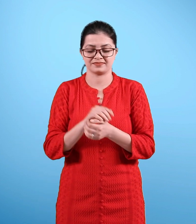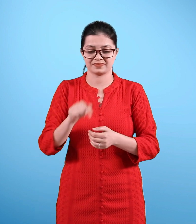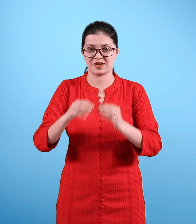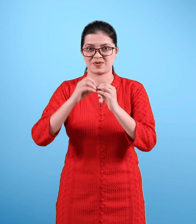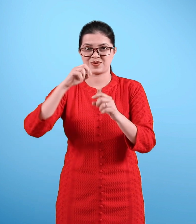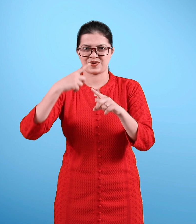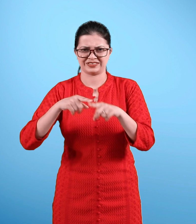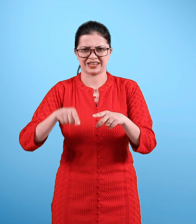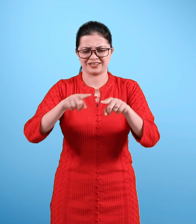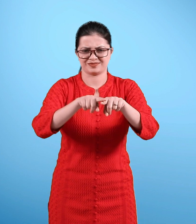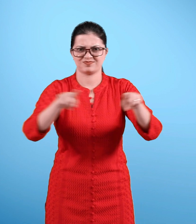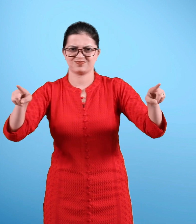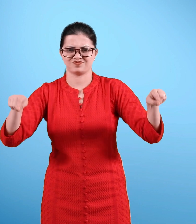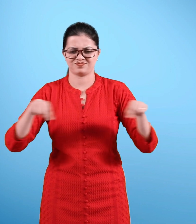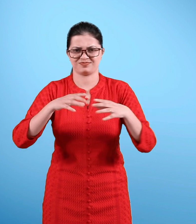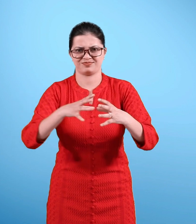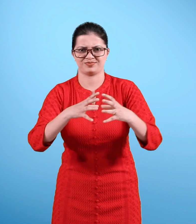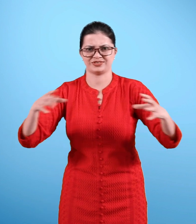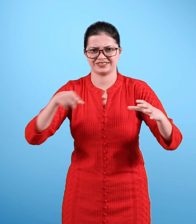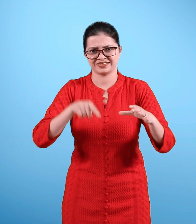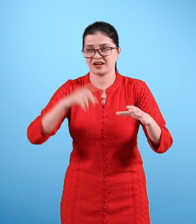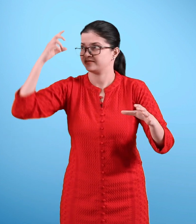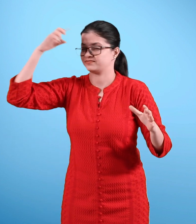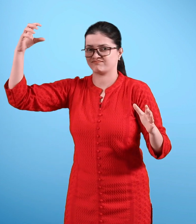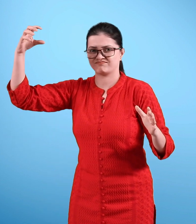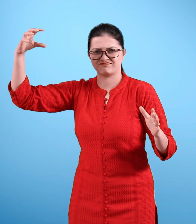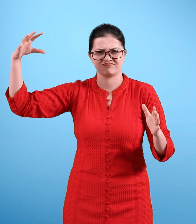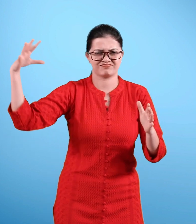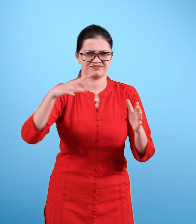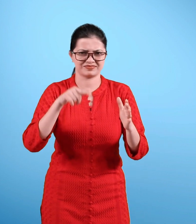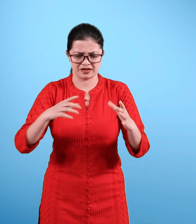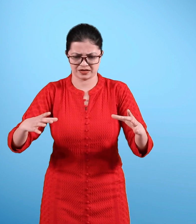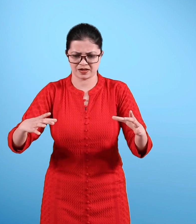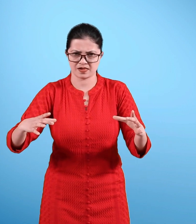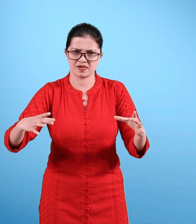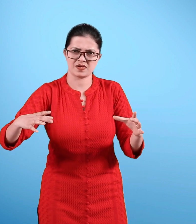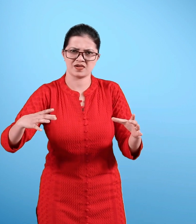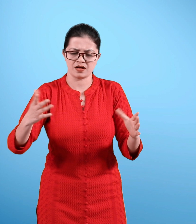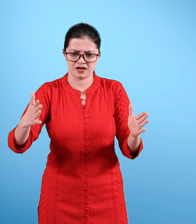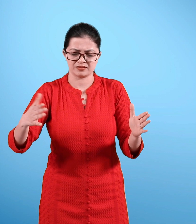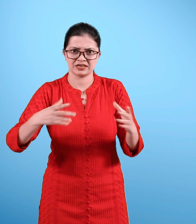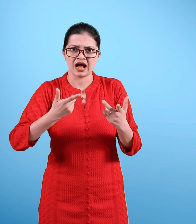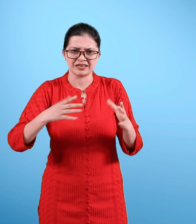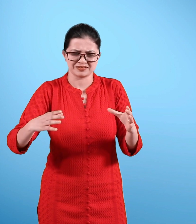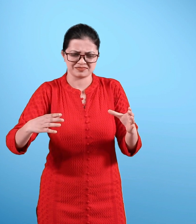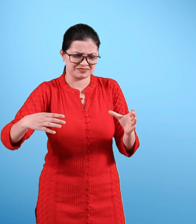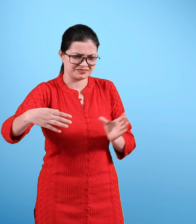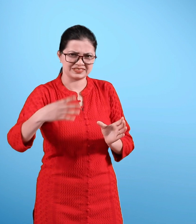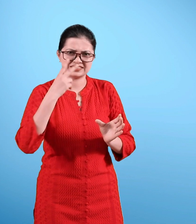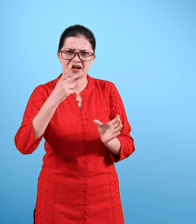Take a long box and look at its shadow on the ground. When you move the box around, you may see that the size of the